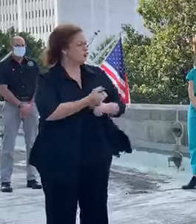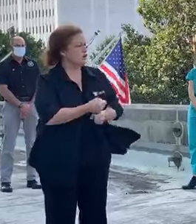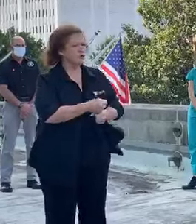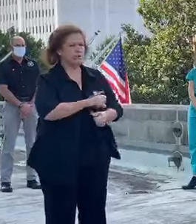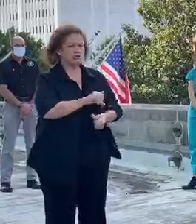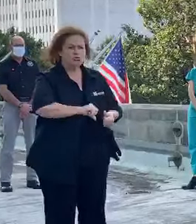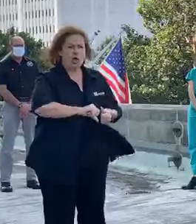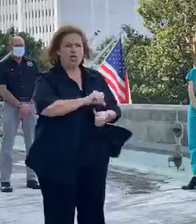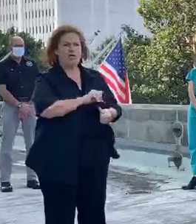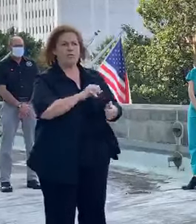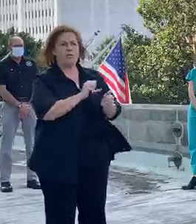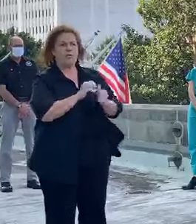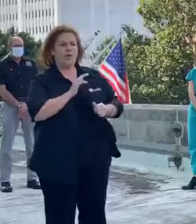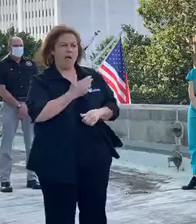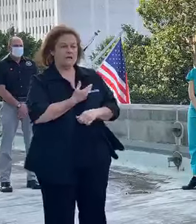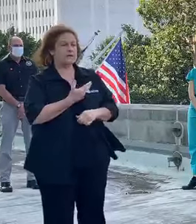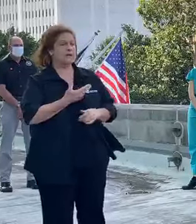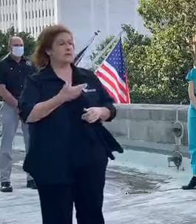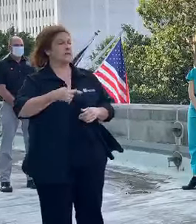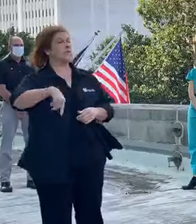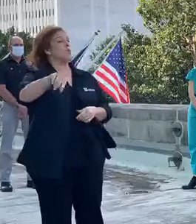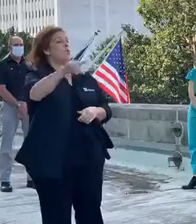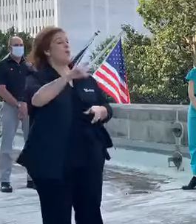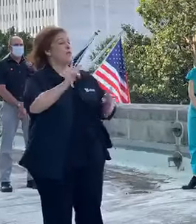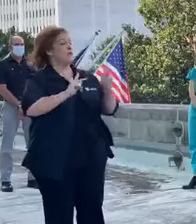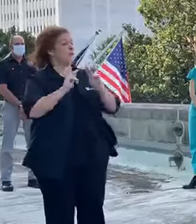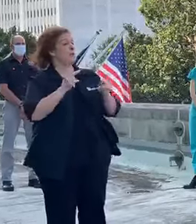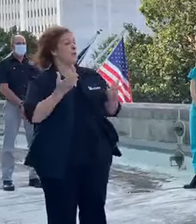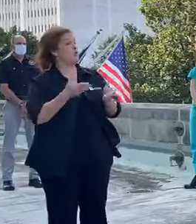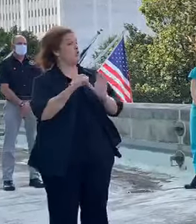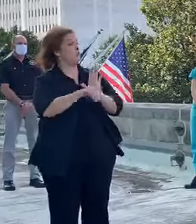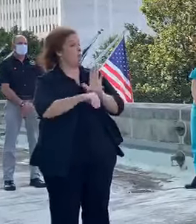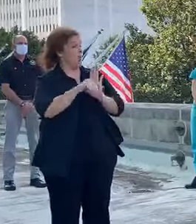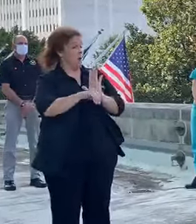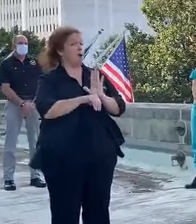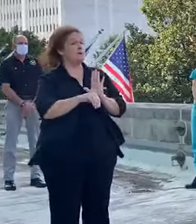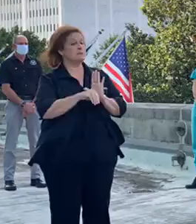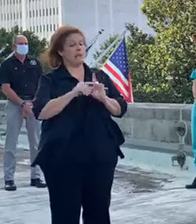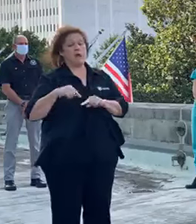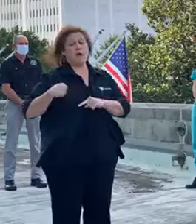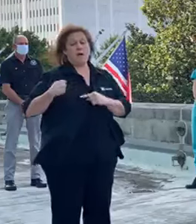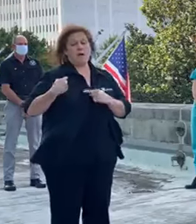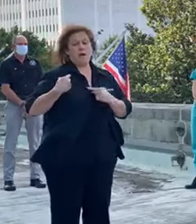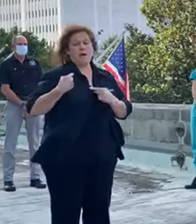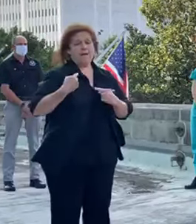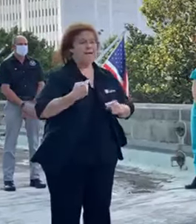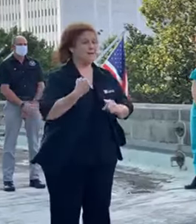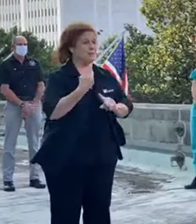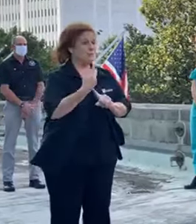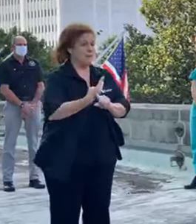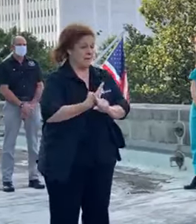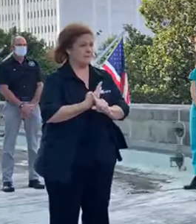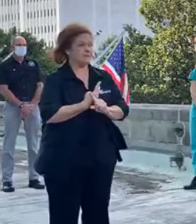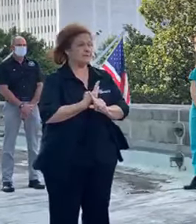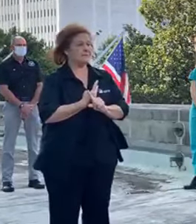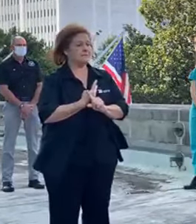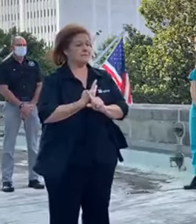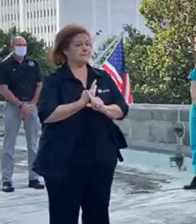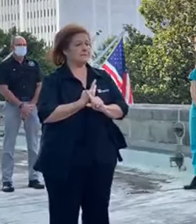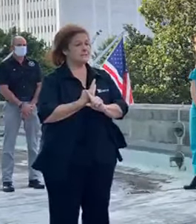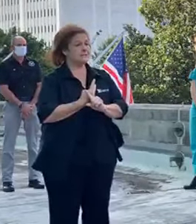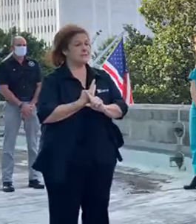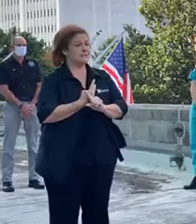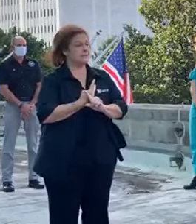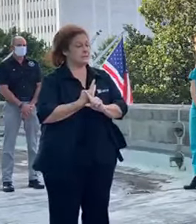trust. The people of New Orleans have chosen over the past 2 months and growing, months and weeks, it